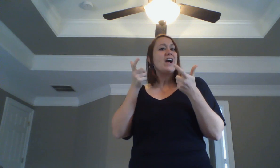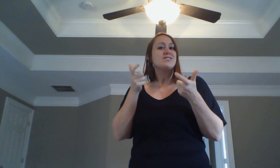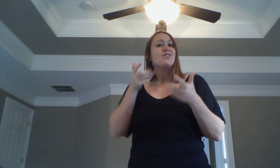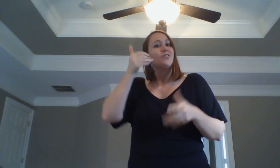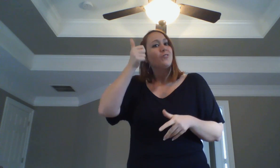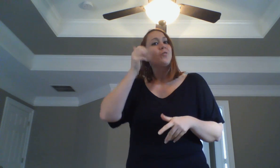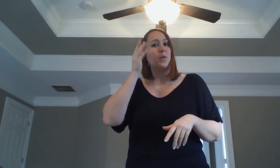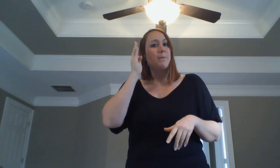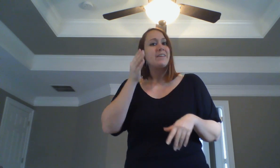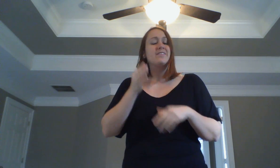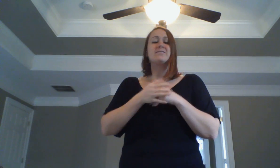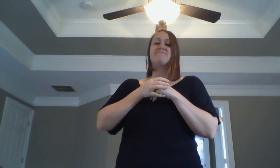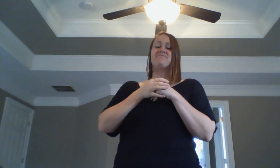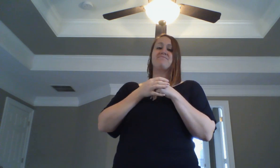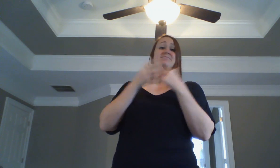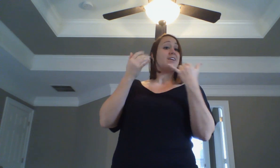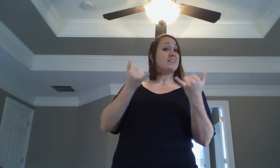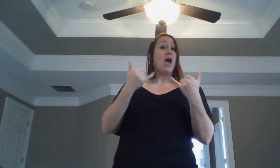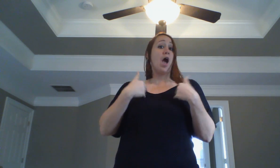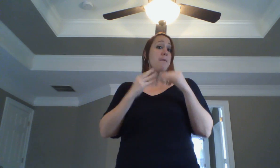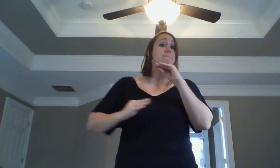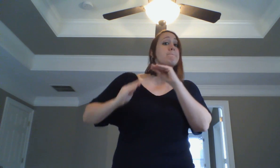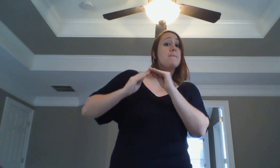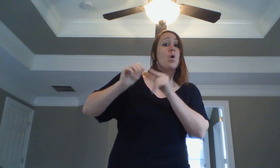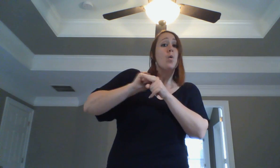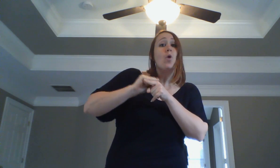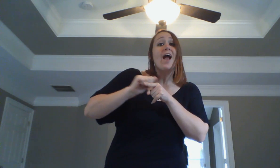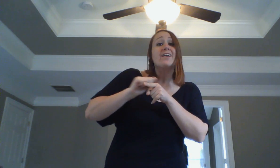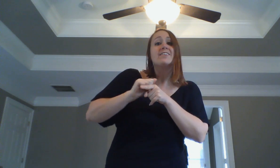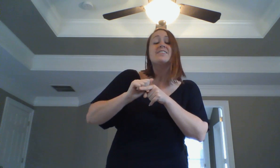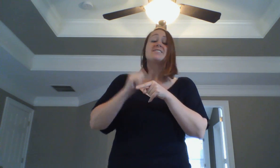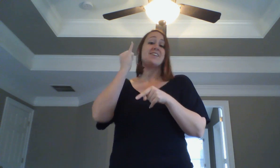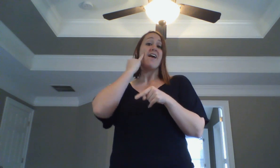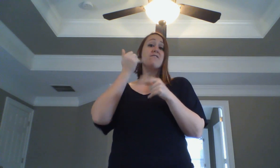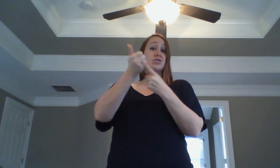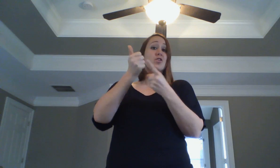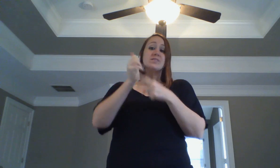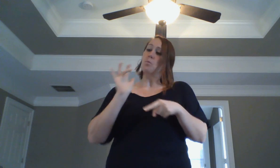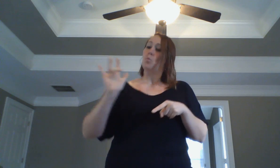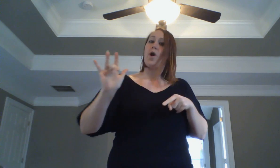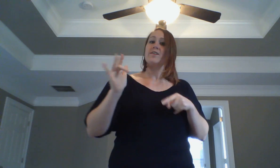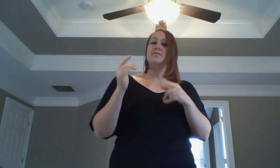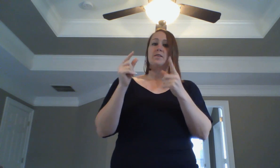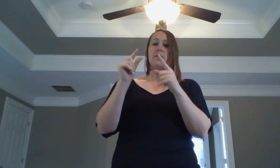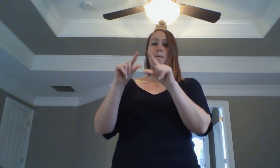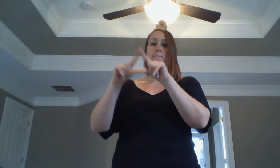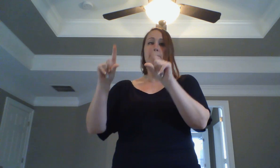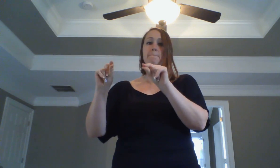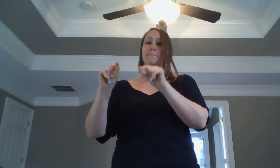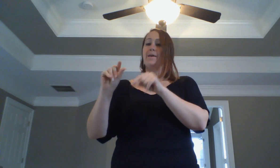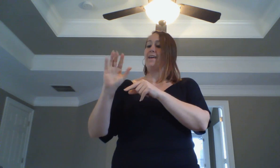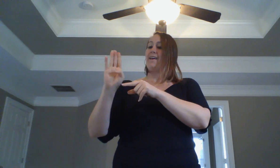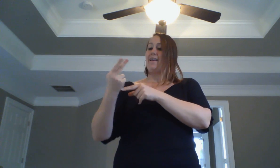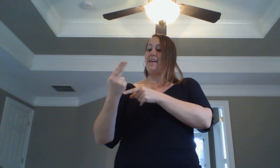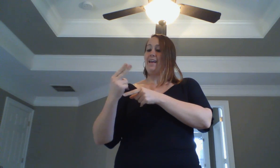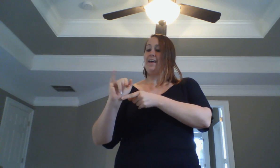problems that we give in the exercises, you can press the hints and it'll draw circles, and then you can just count up the circles. Or if you want to do it on your own so you get the